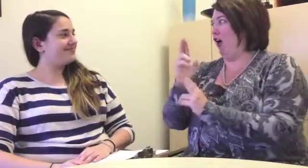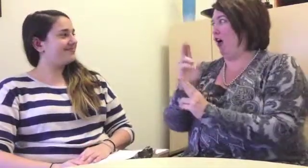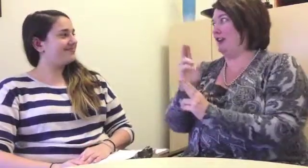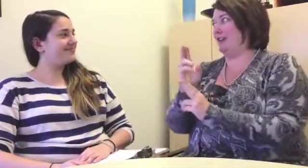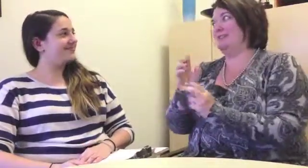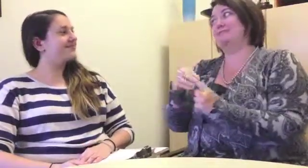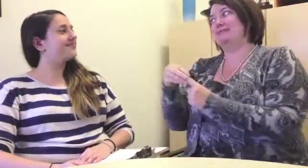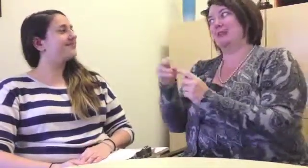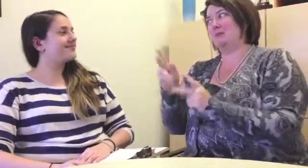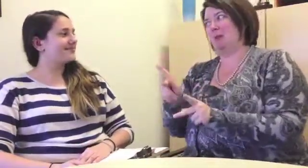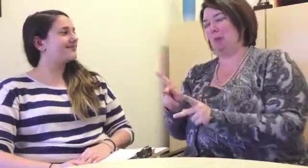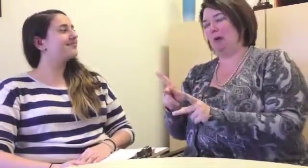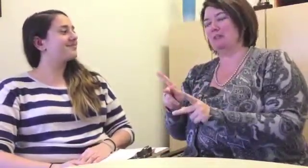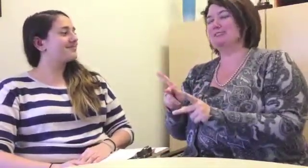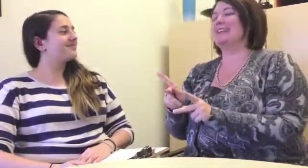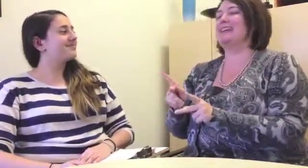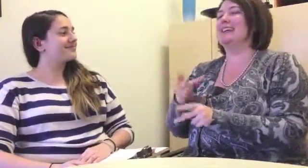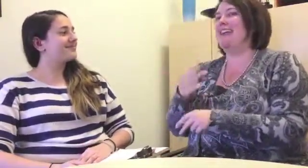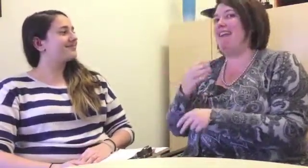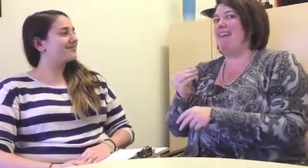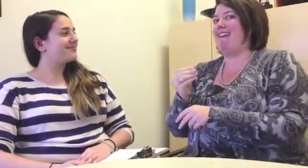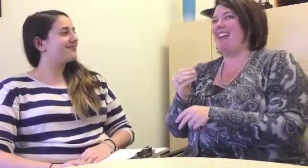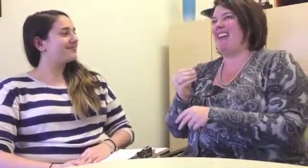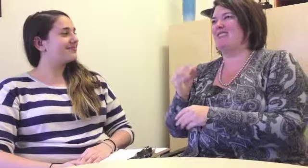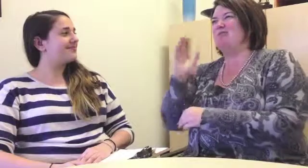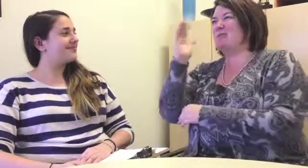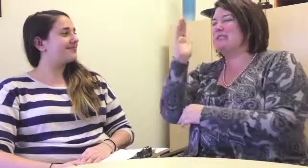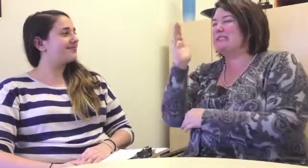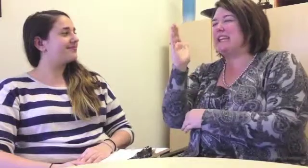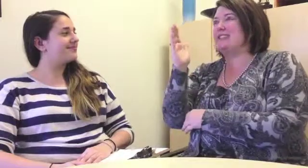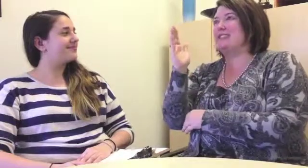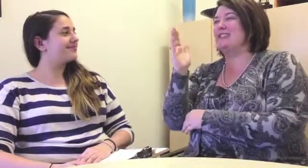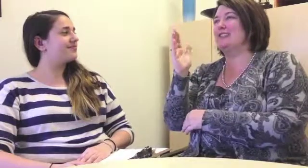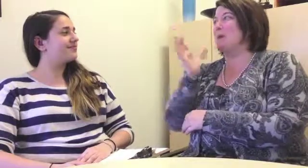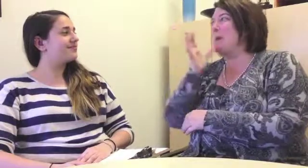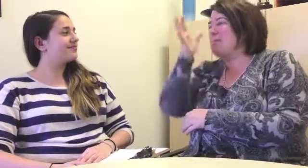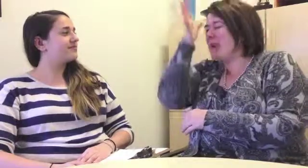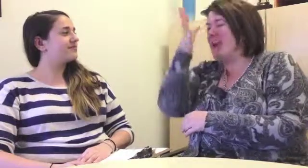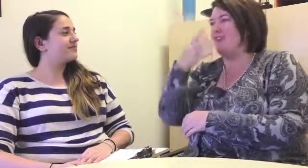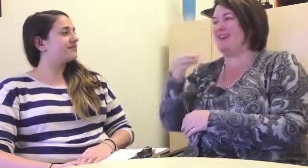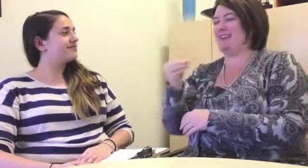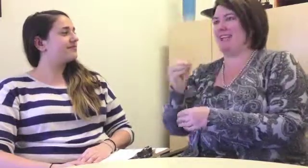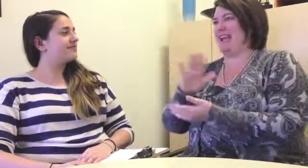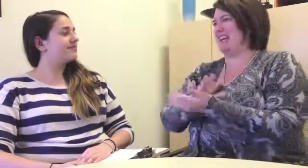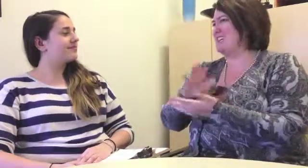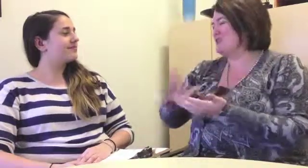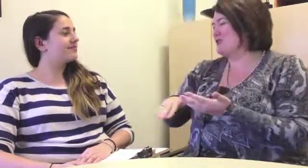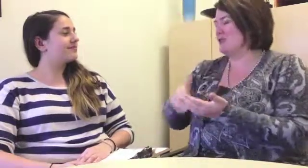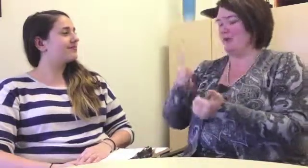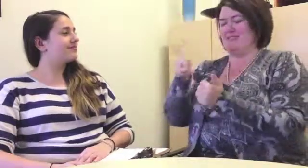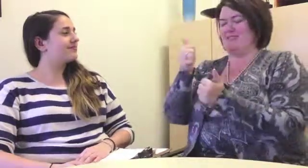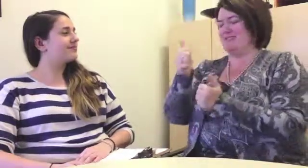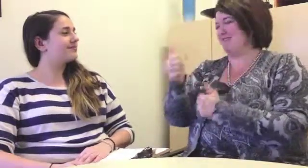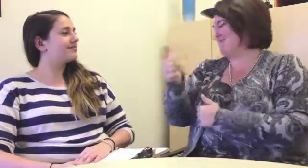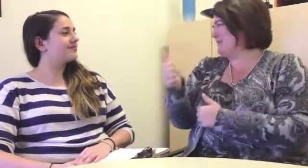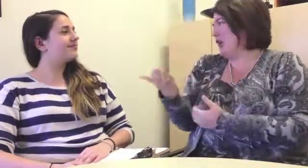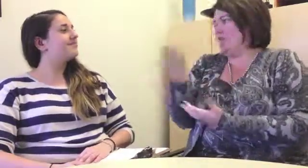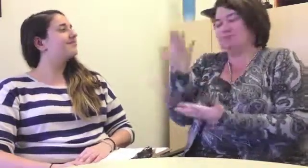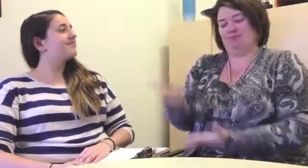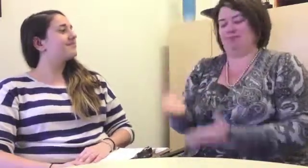ever had. And we honored a very special individual. The presentation to the parents was